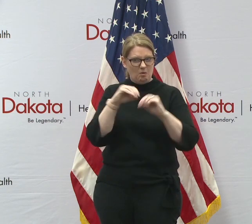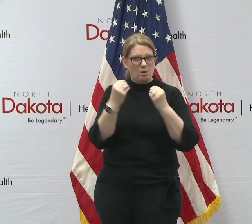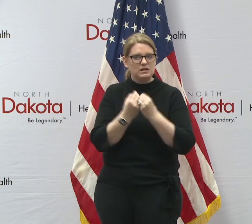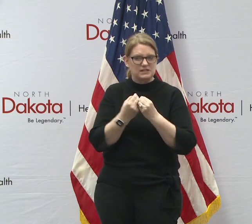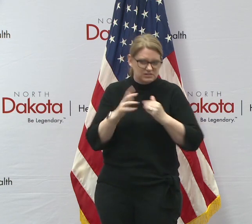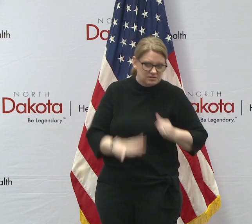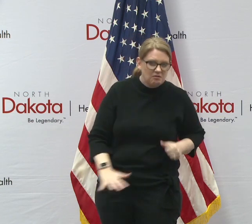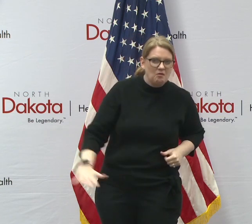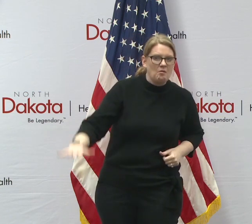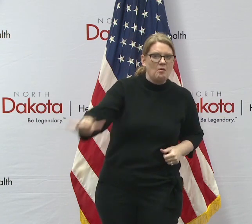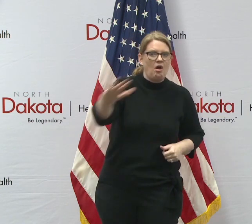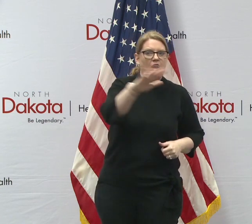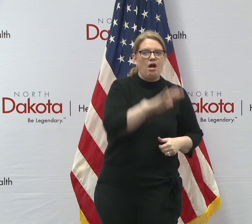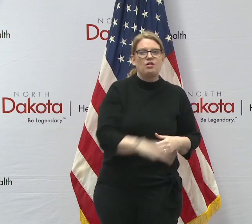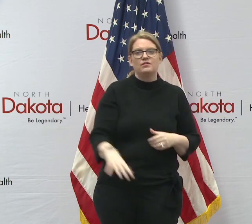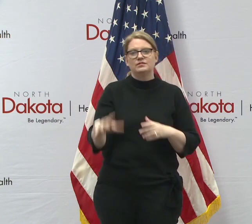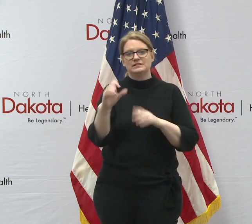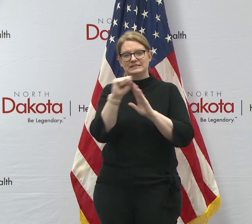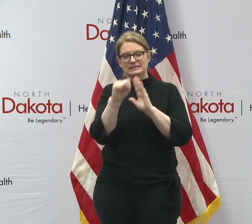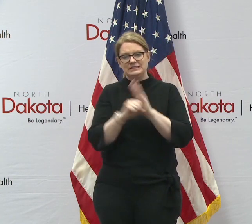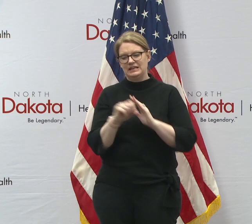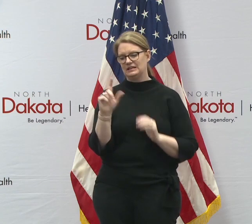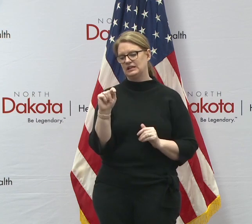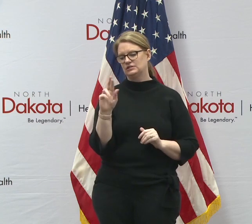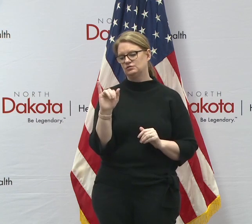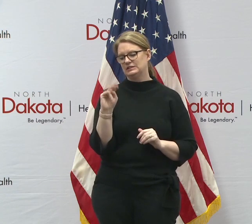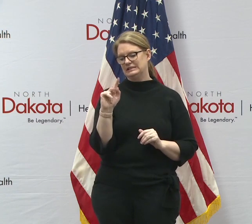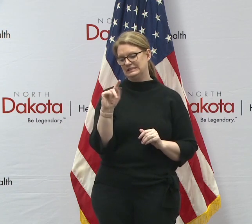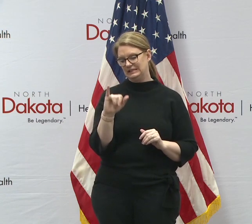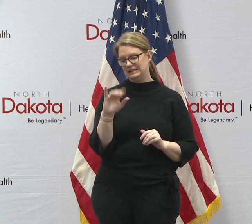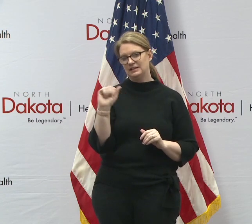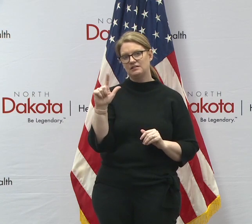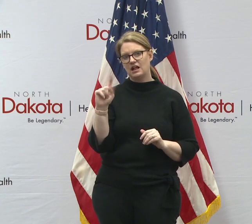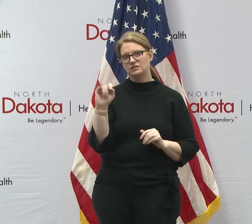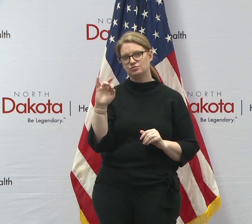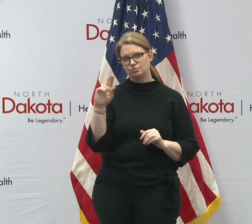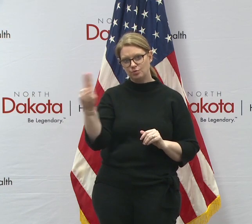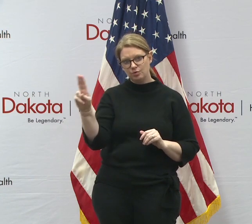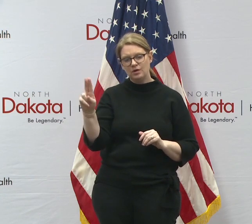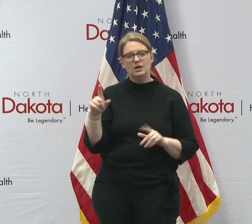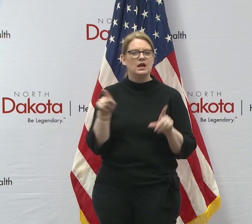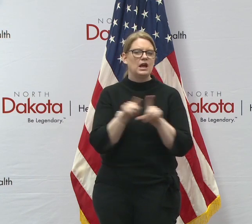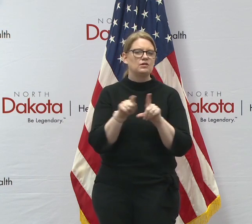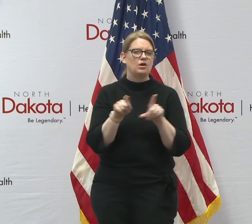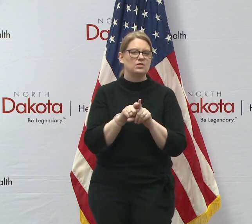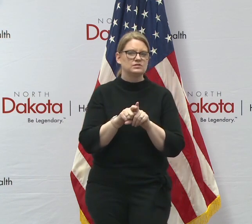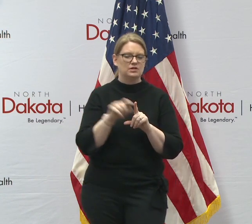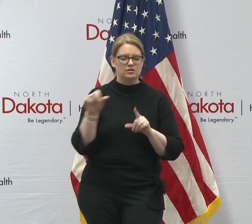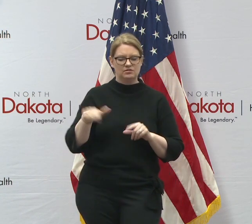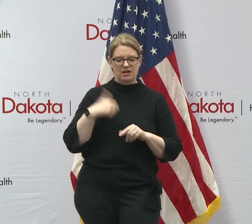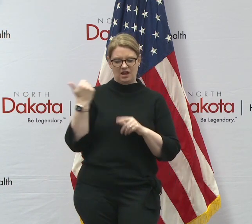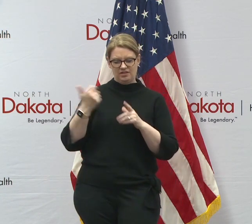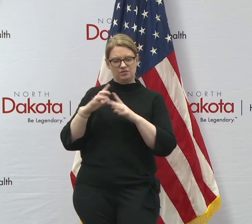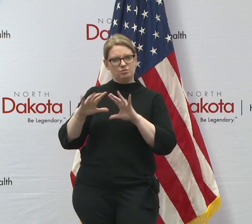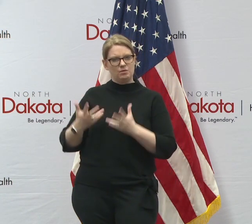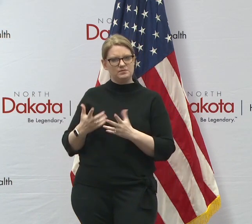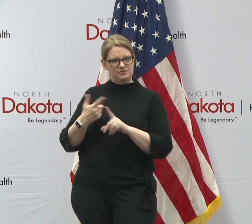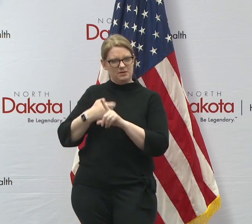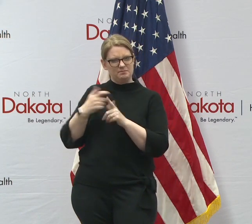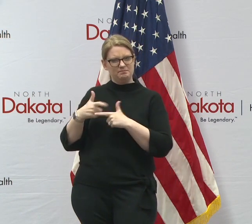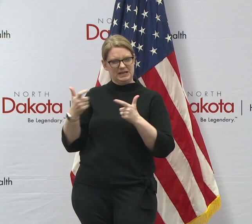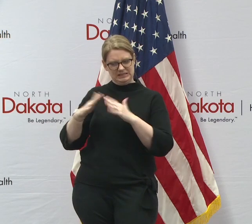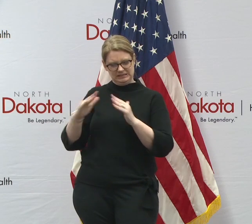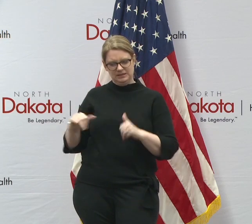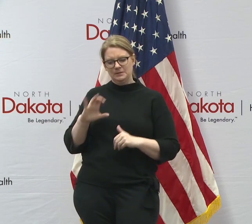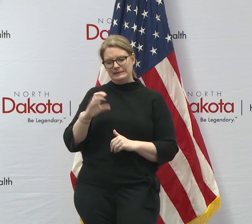large independents like Trinity and Altru, and then those organizations that are part of larger systems, like whether